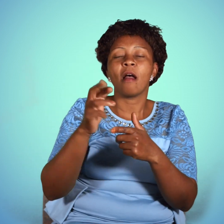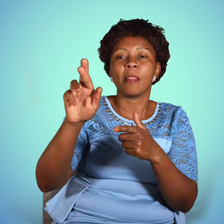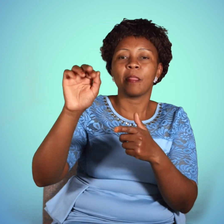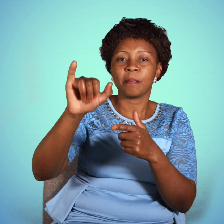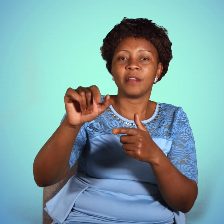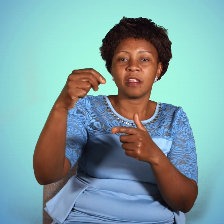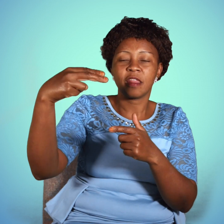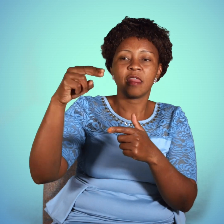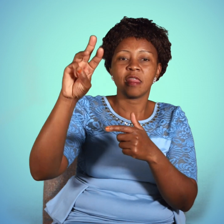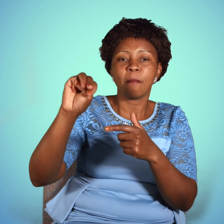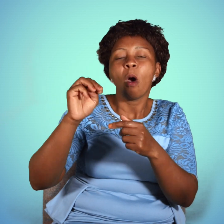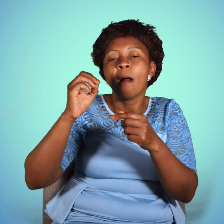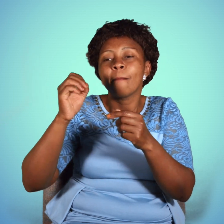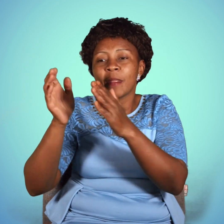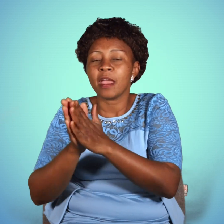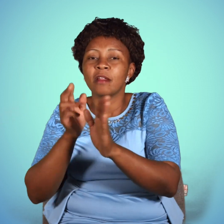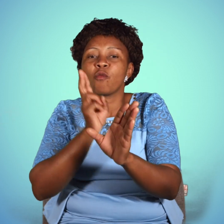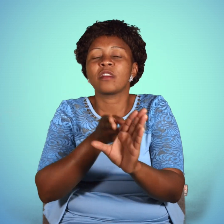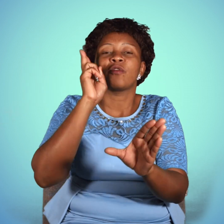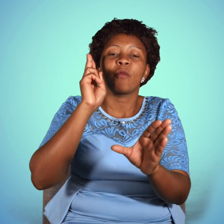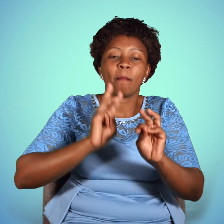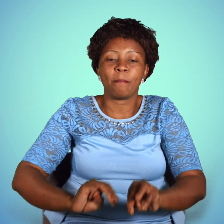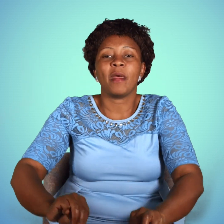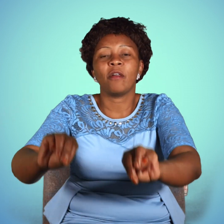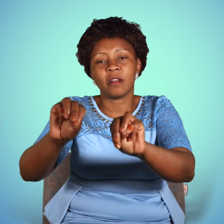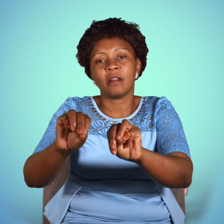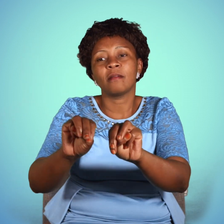method or rhythm method, and withdrawal.